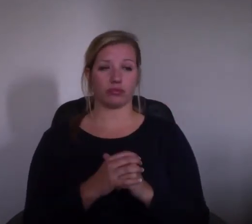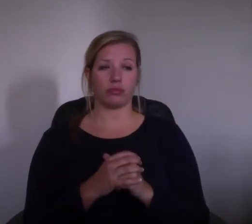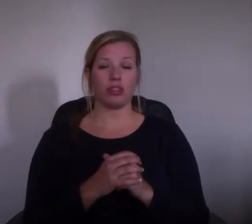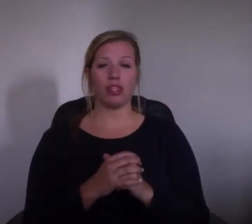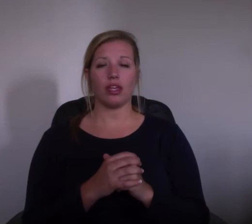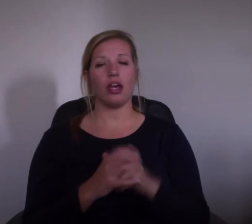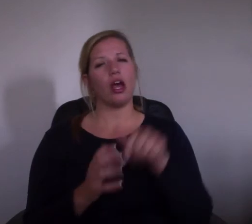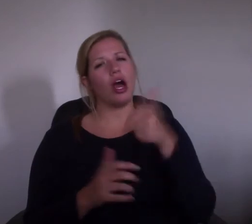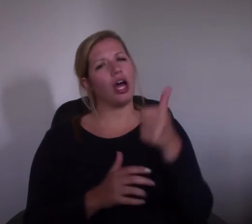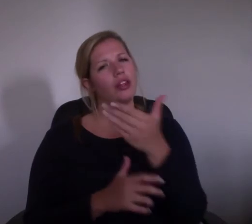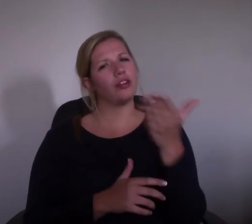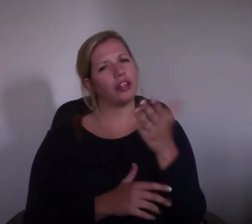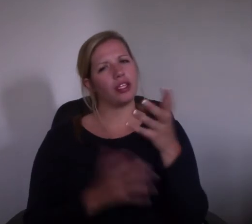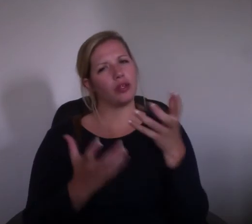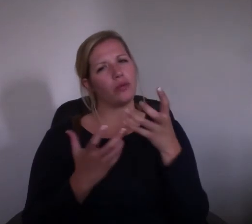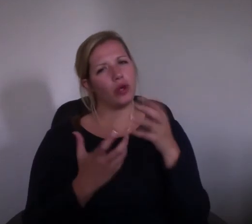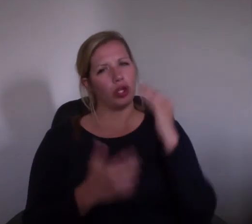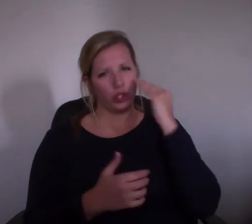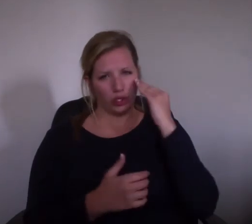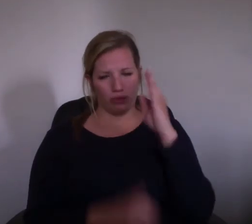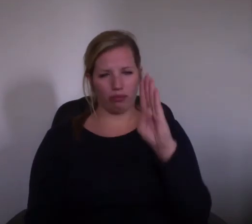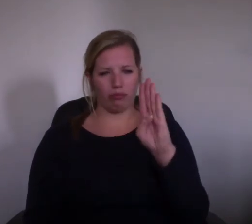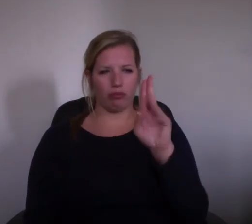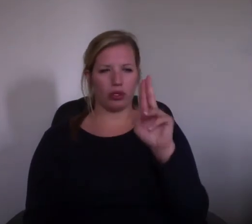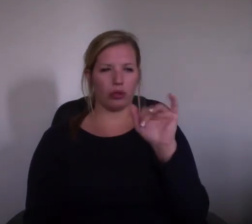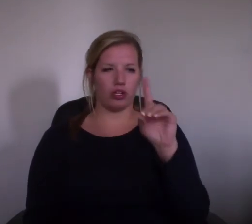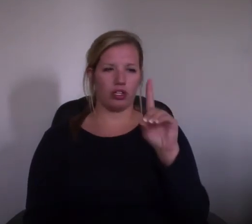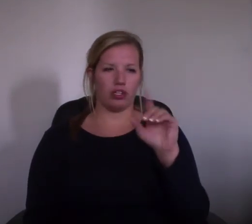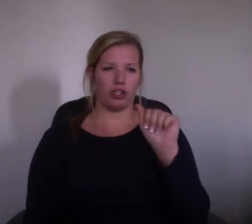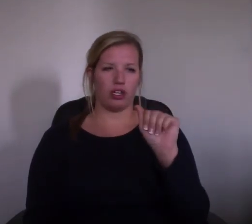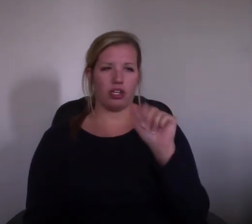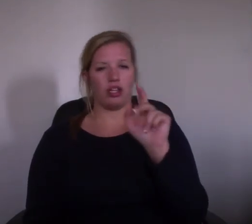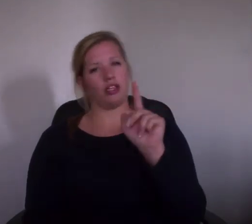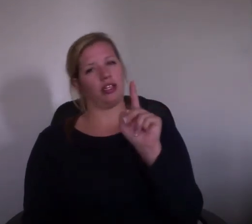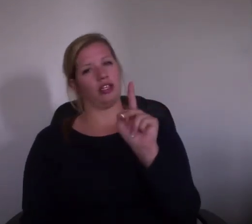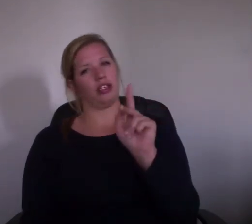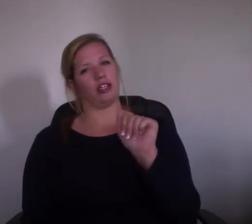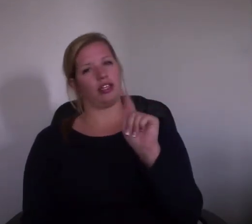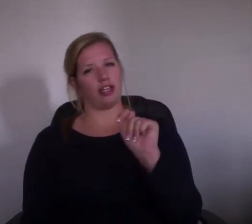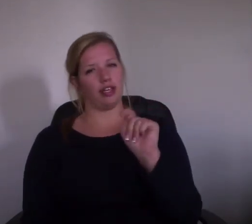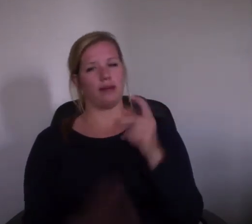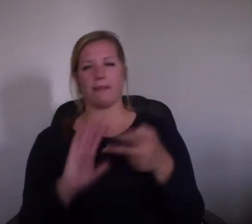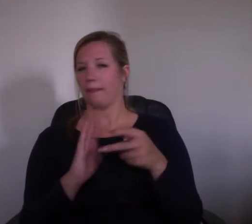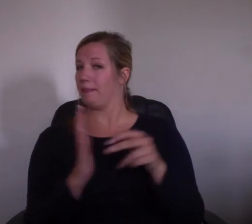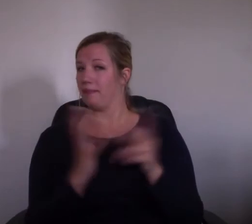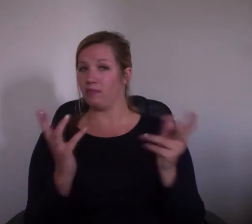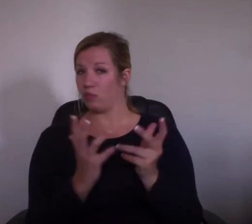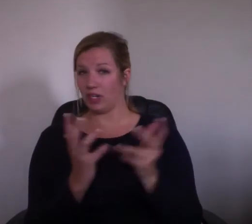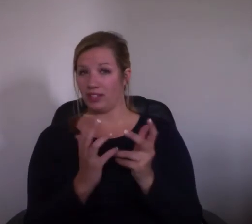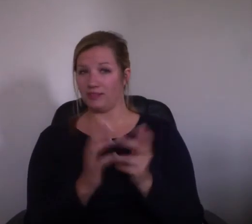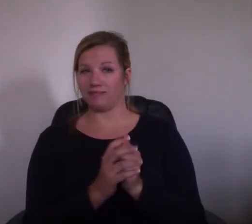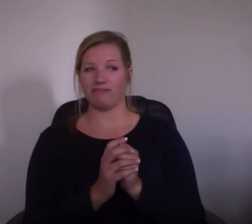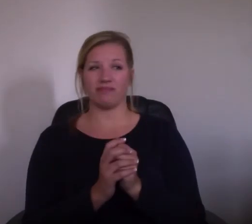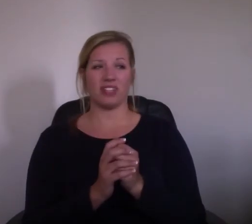Another component of disaster preparedness is build a kit. And a disaster kit is simply disaster supplies that you